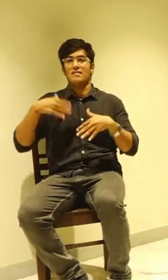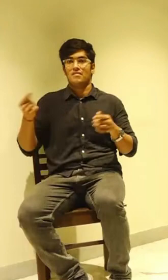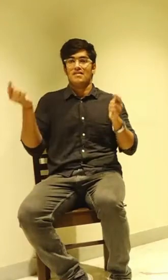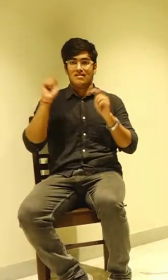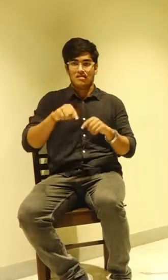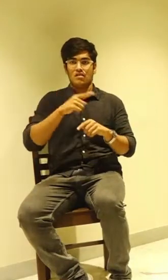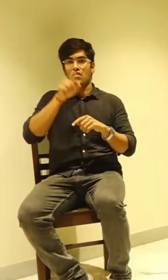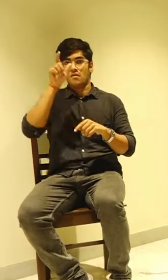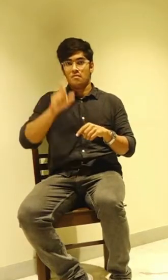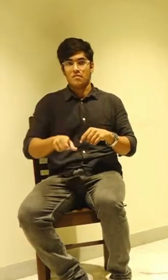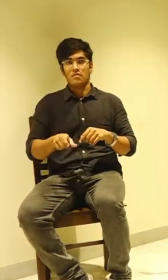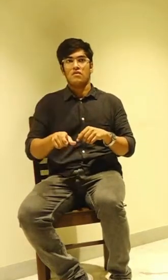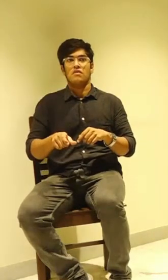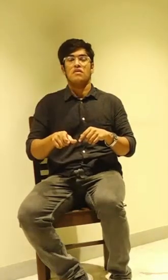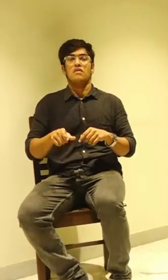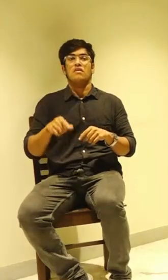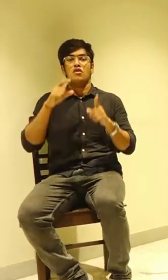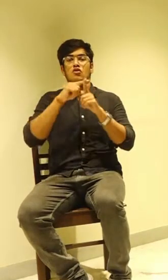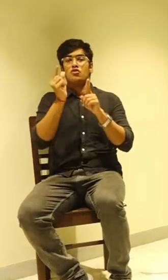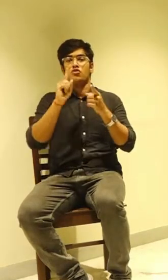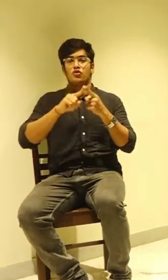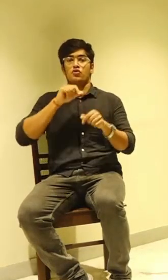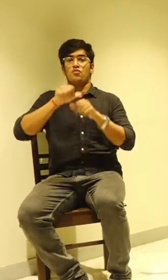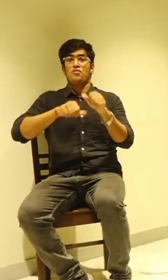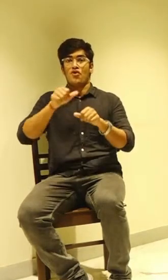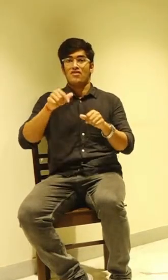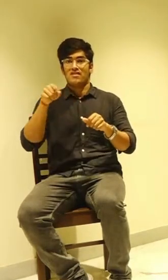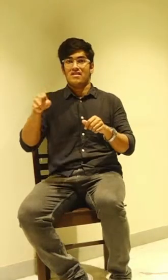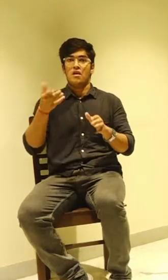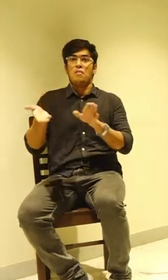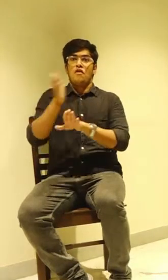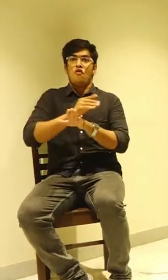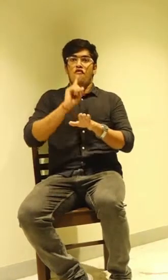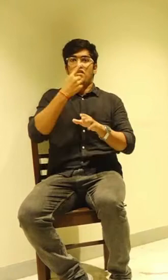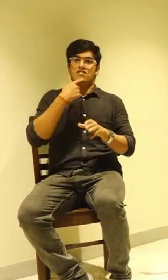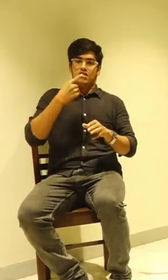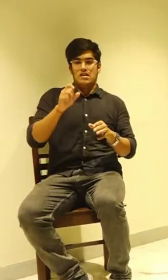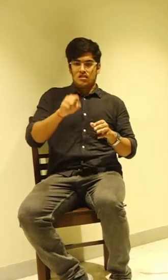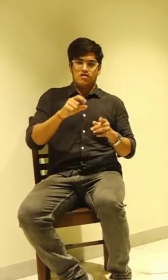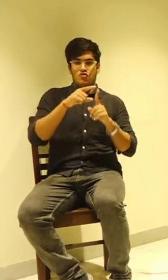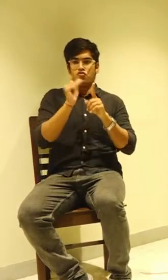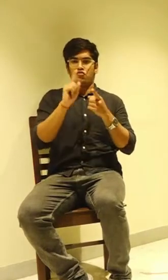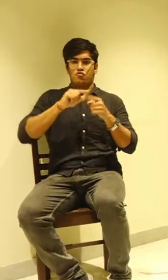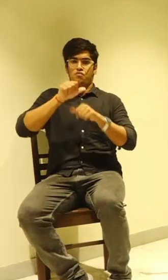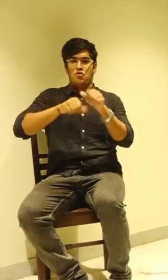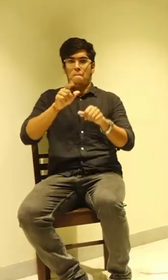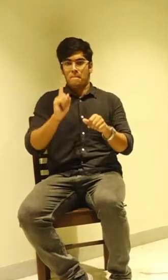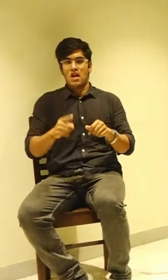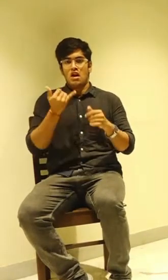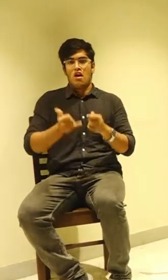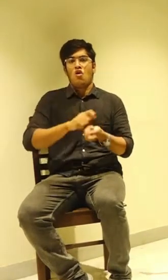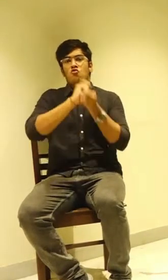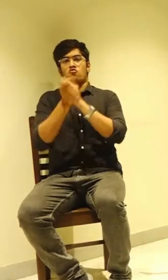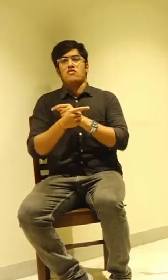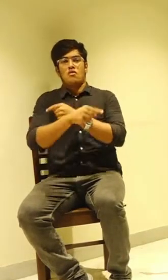Iyer became the greatest opponent of due process rights, although he was the greatest proponent. Yes. He is the man, I would say,